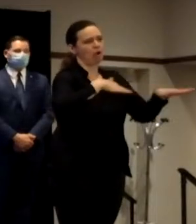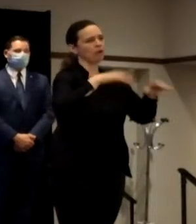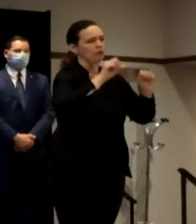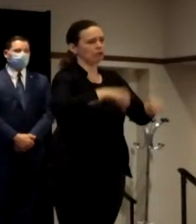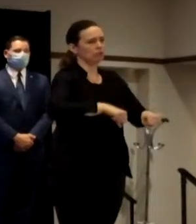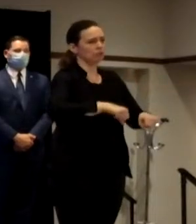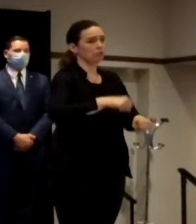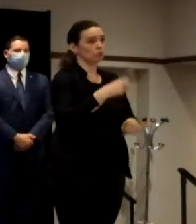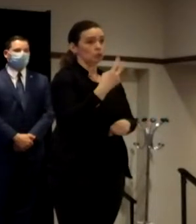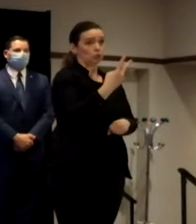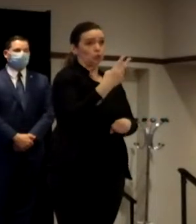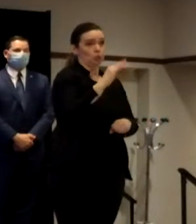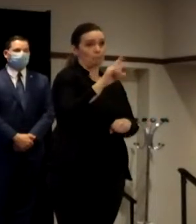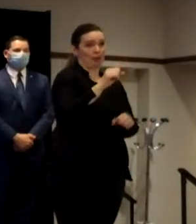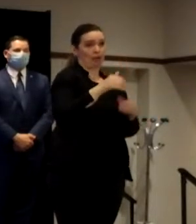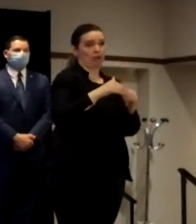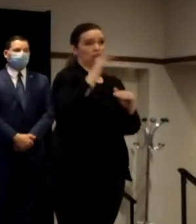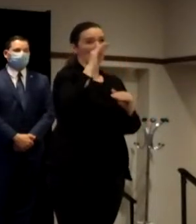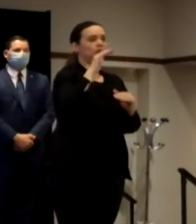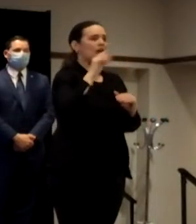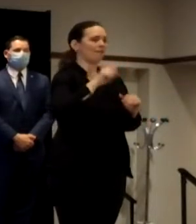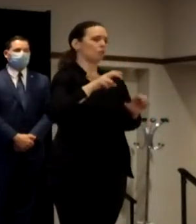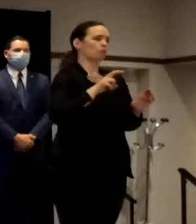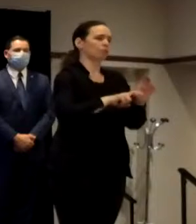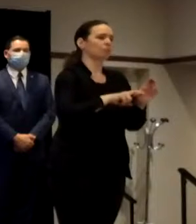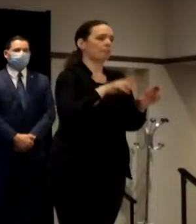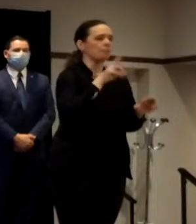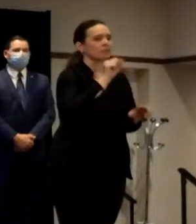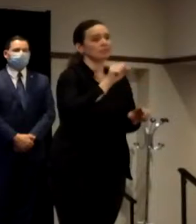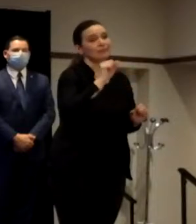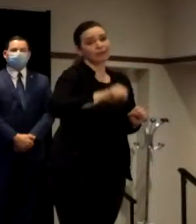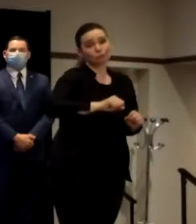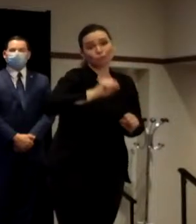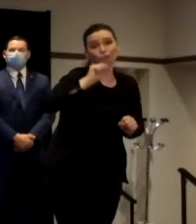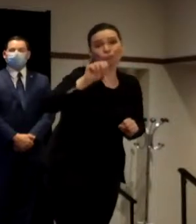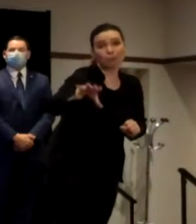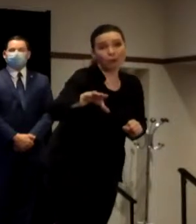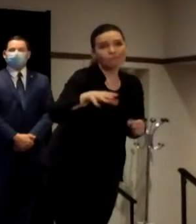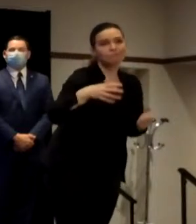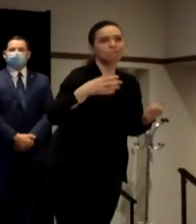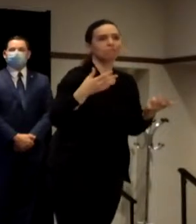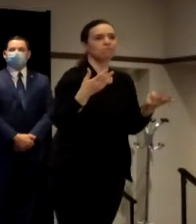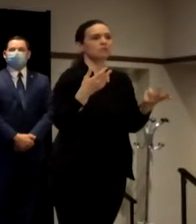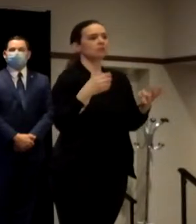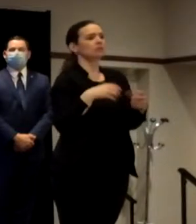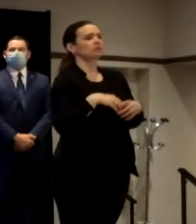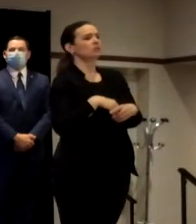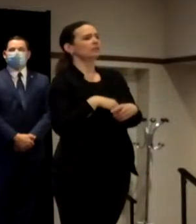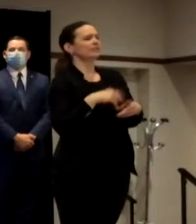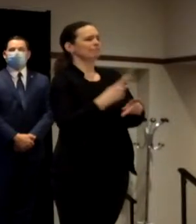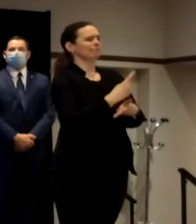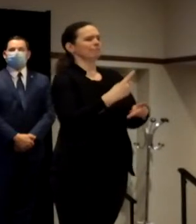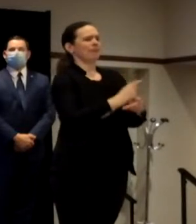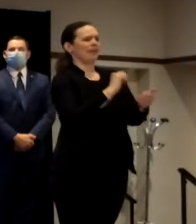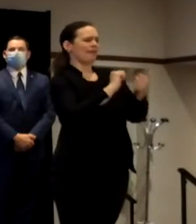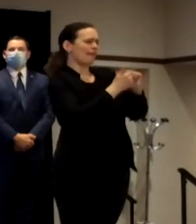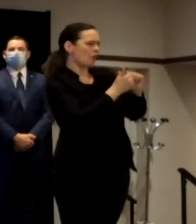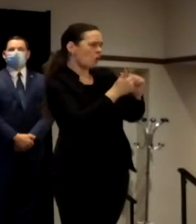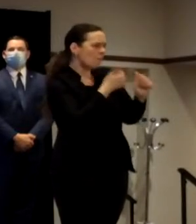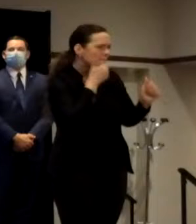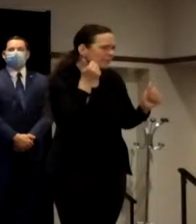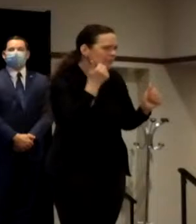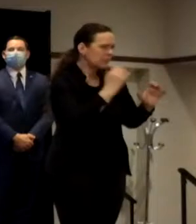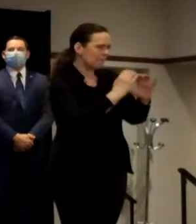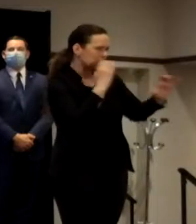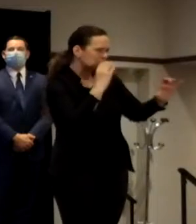picked up from that spot and then goes and drops off. So could that ride be 5 minutes, 10 minutes? Can we share it?